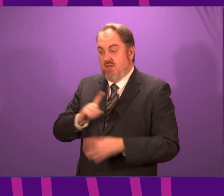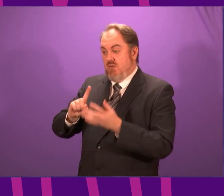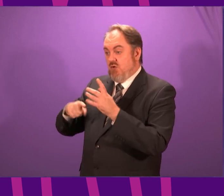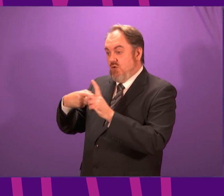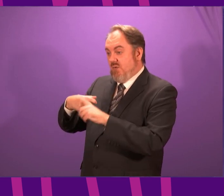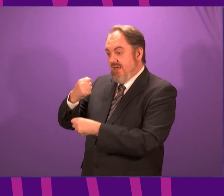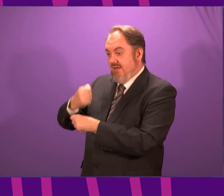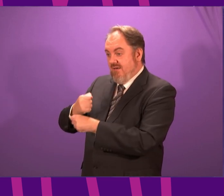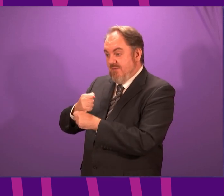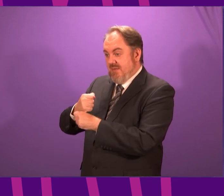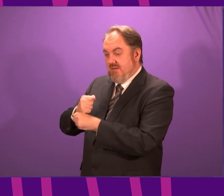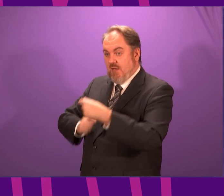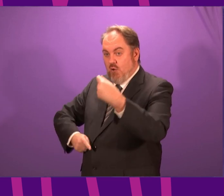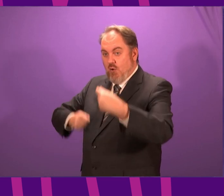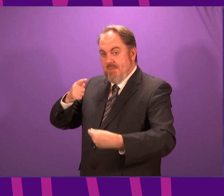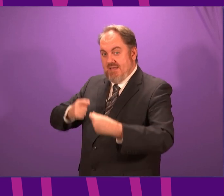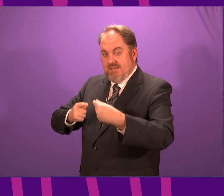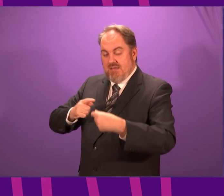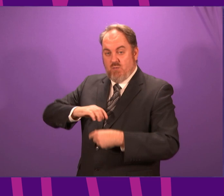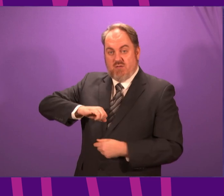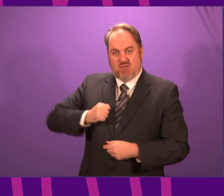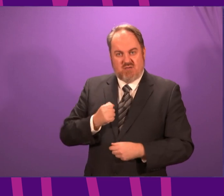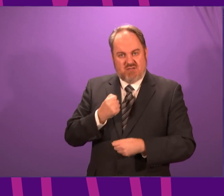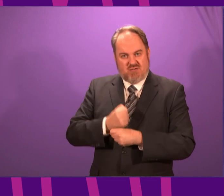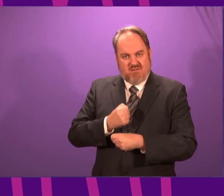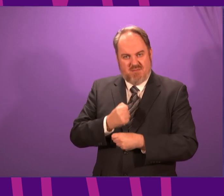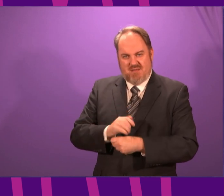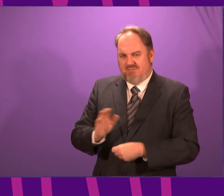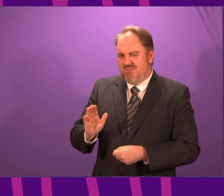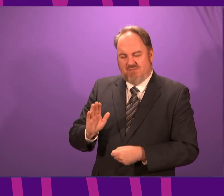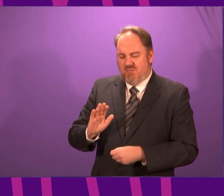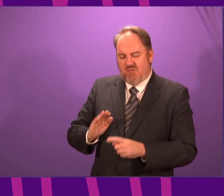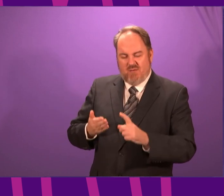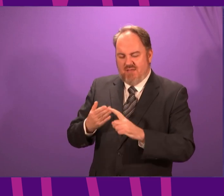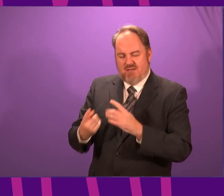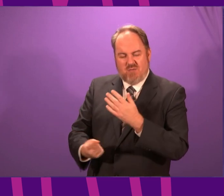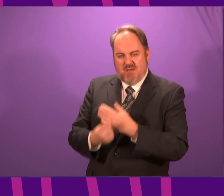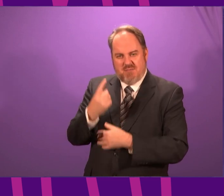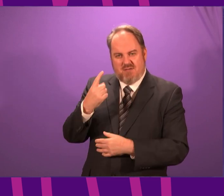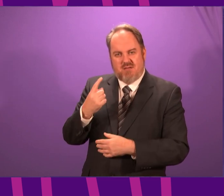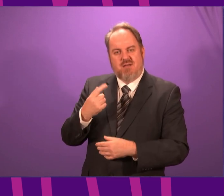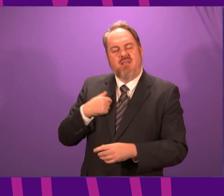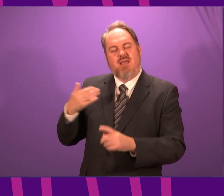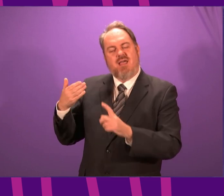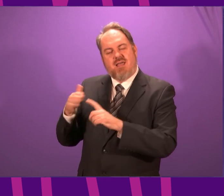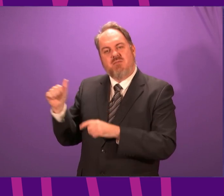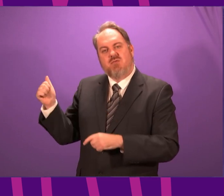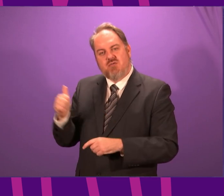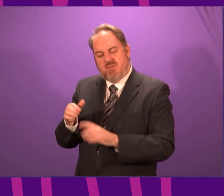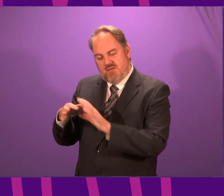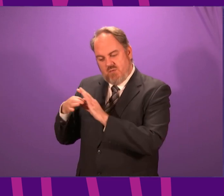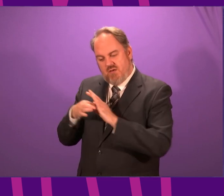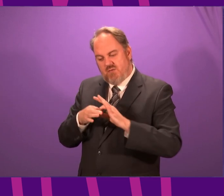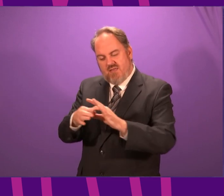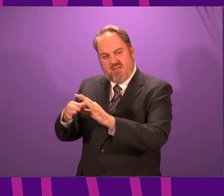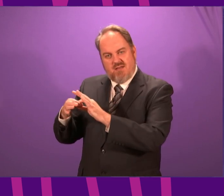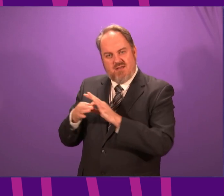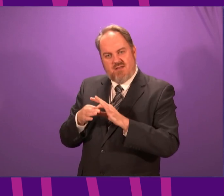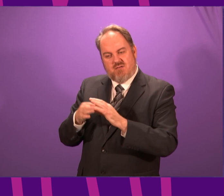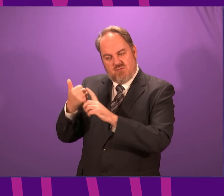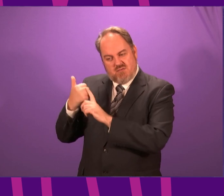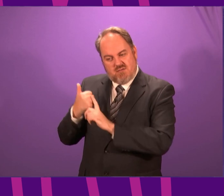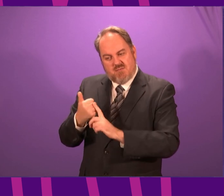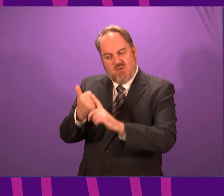to cooperate, not compete, in the interests of public health, of people and of these jobs. So we